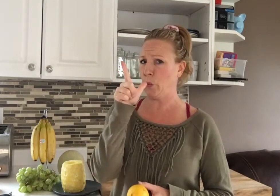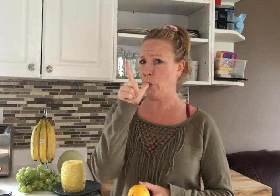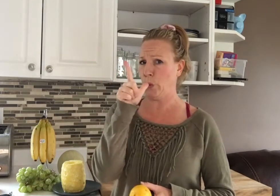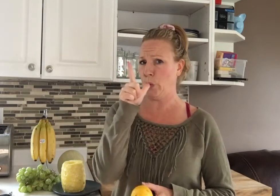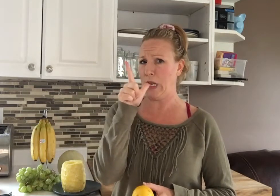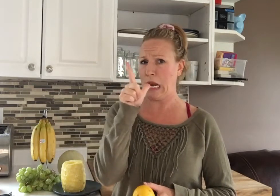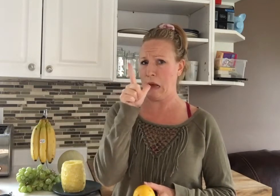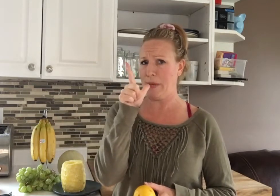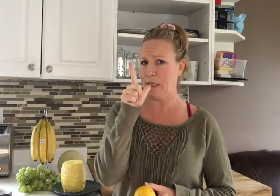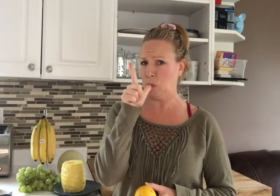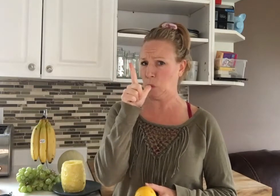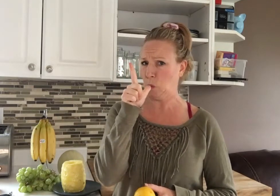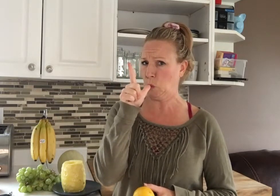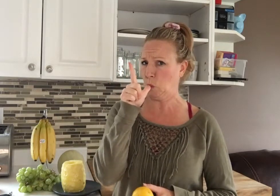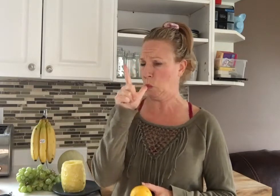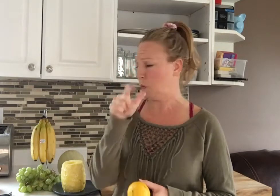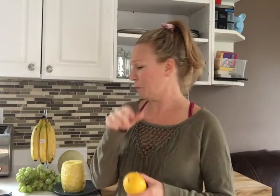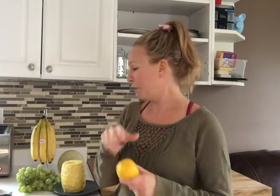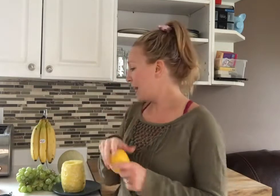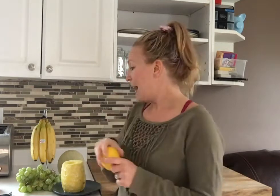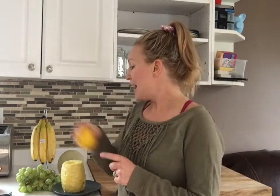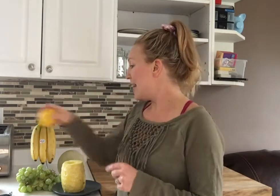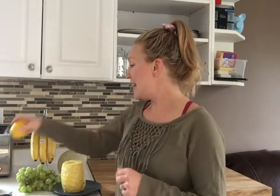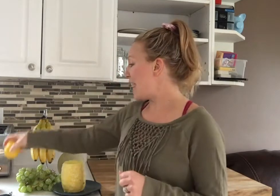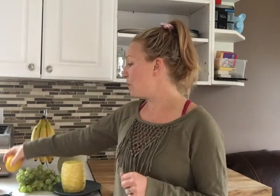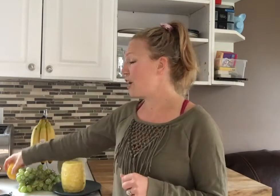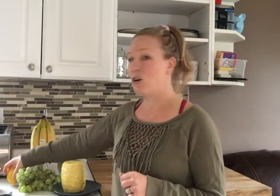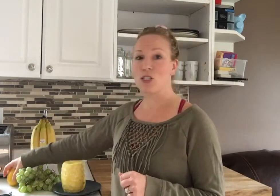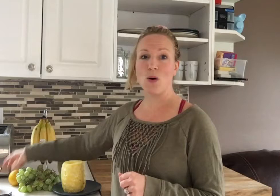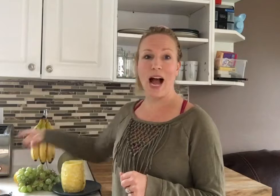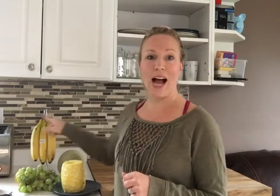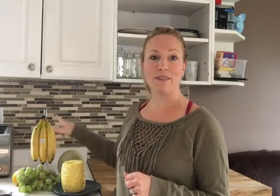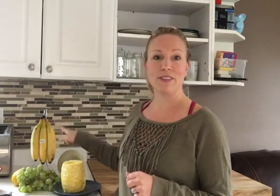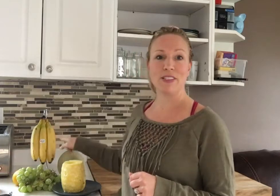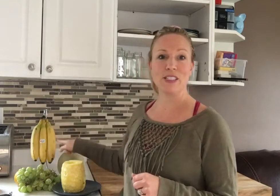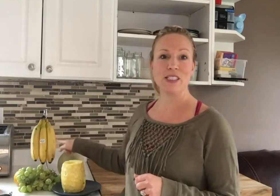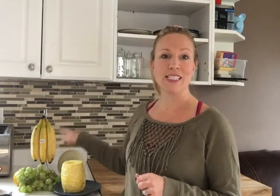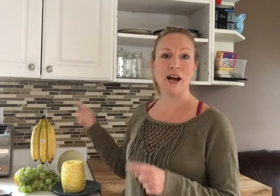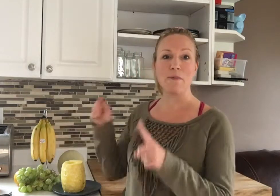Ooh, lemon. Then we also have some